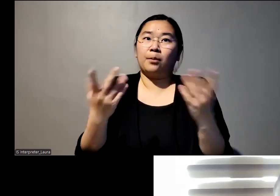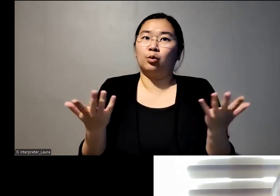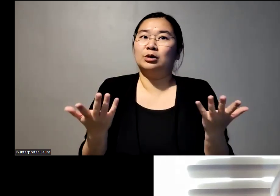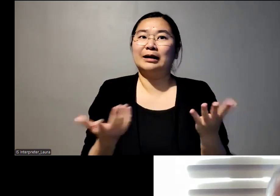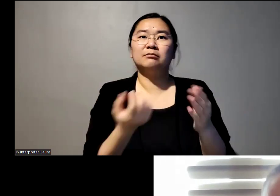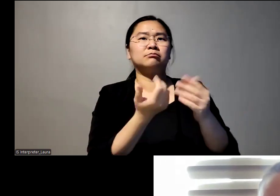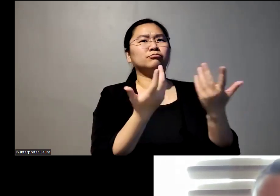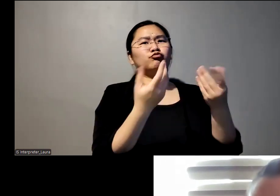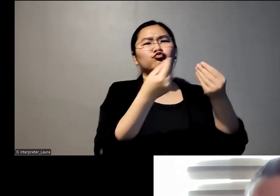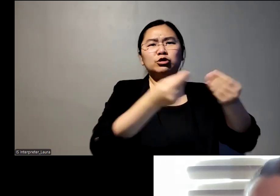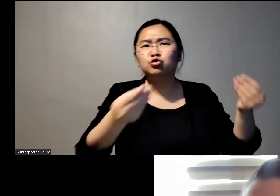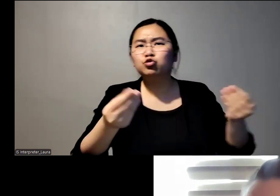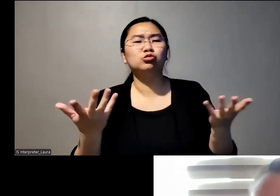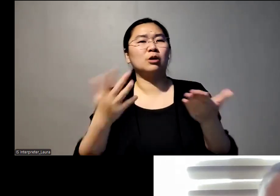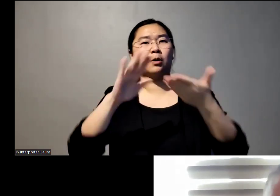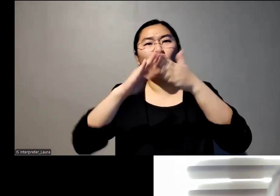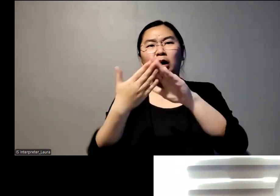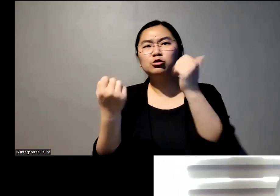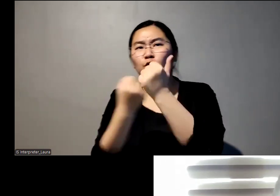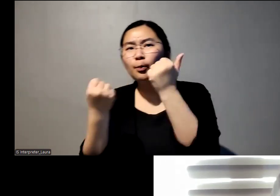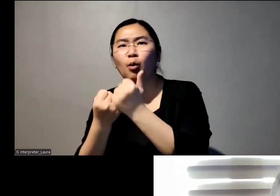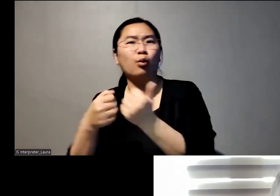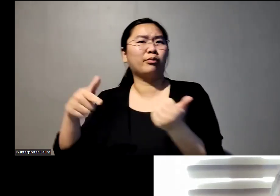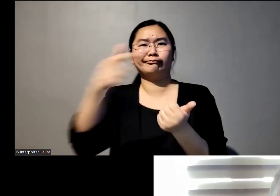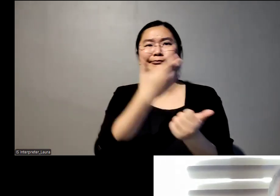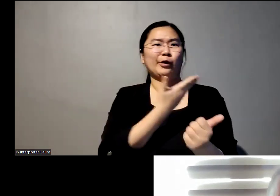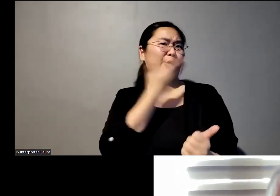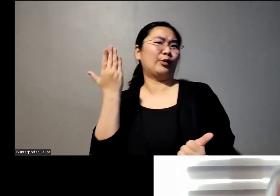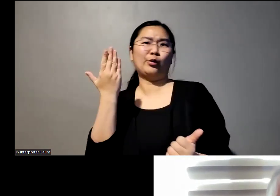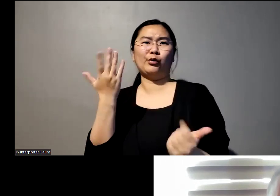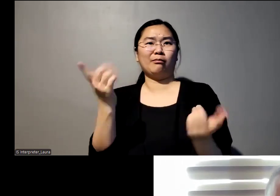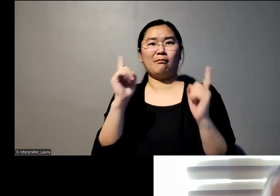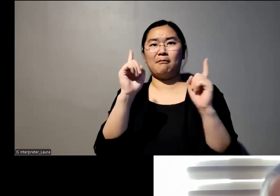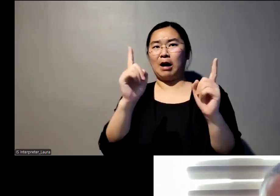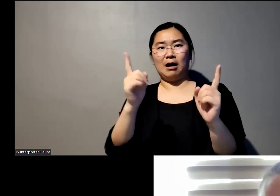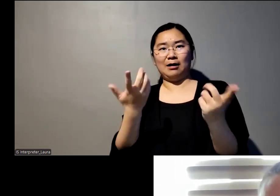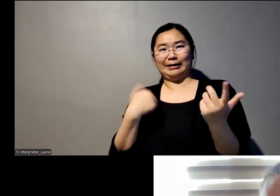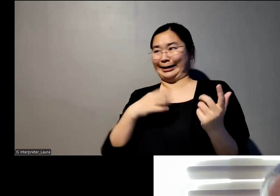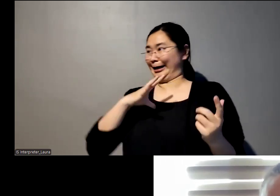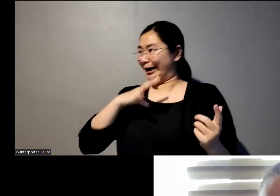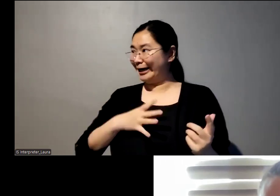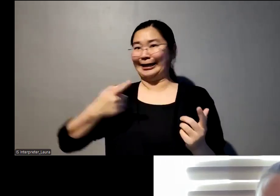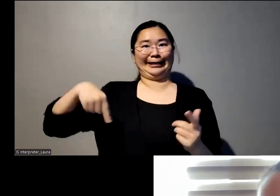community services supported by international donors did not support the person who was pretty much